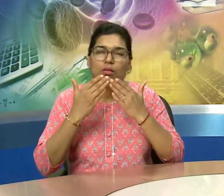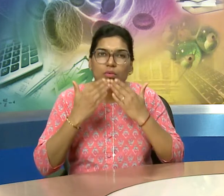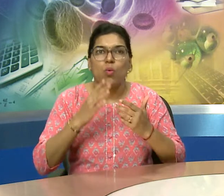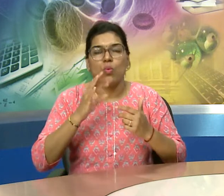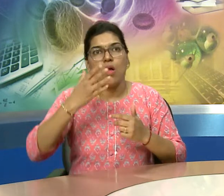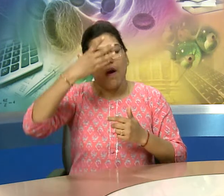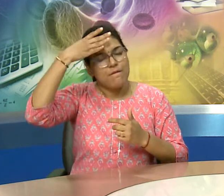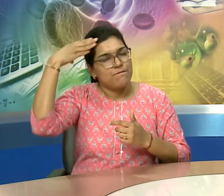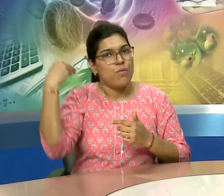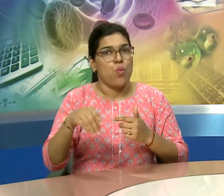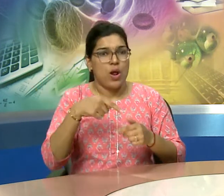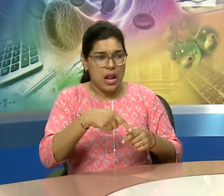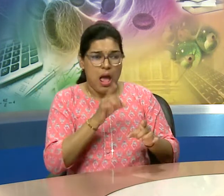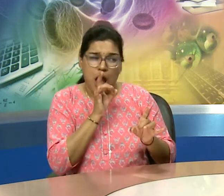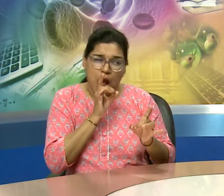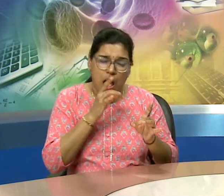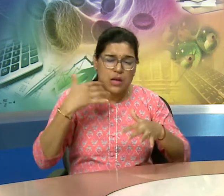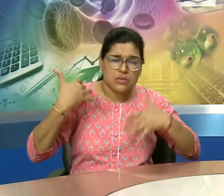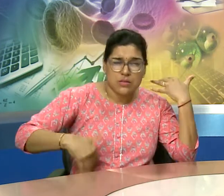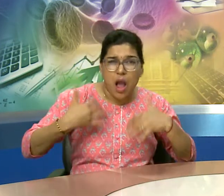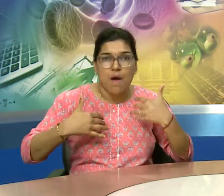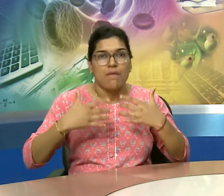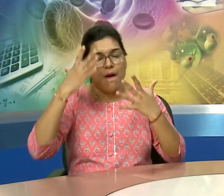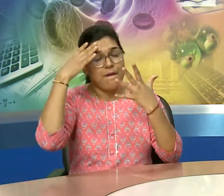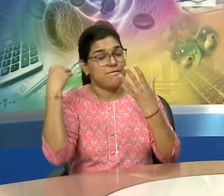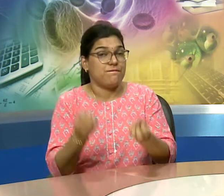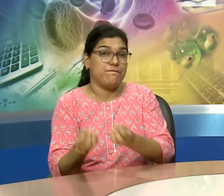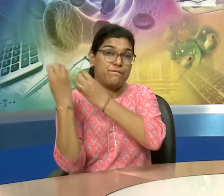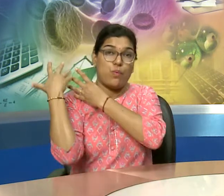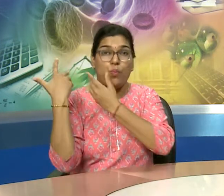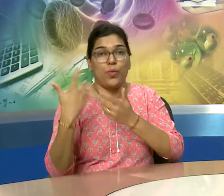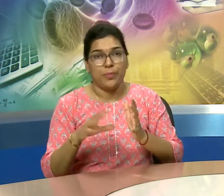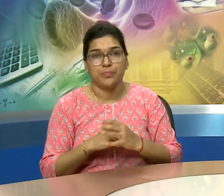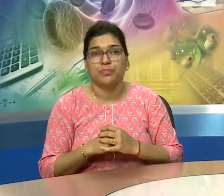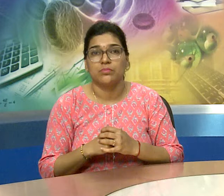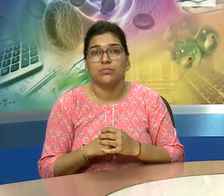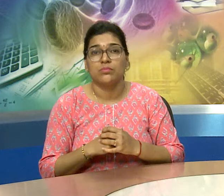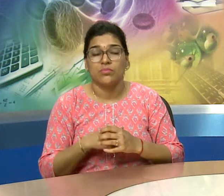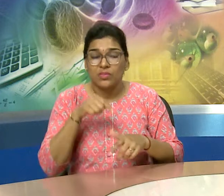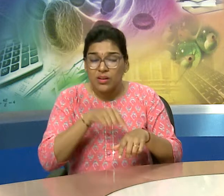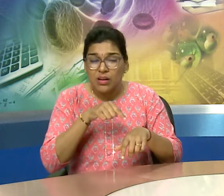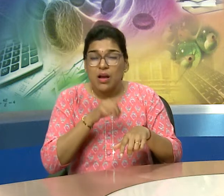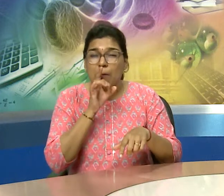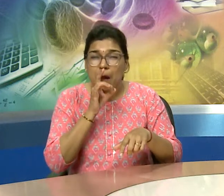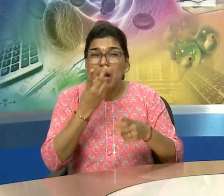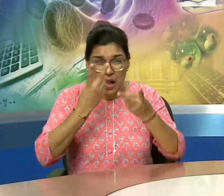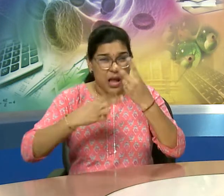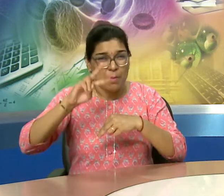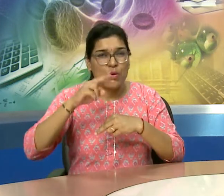She forgot all her sufferings and her pain, and also she thanked